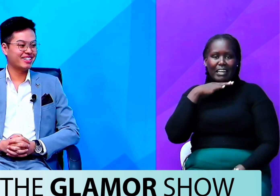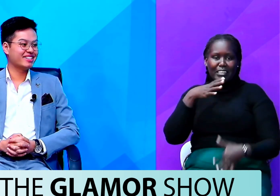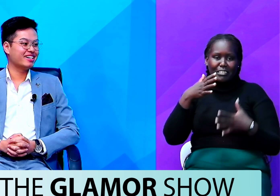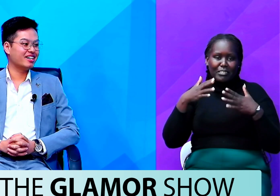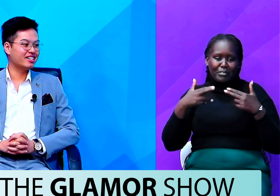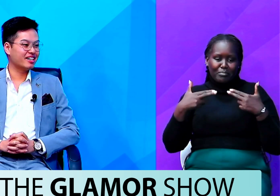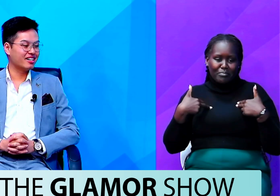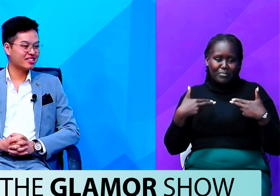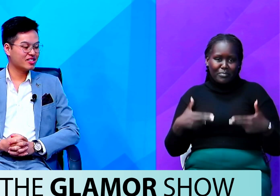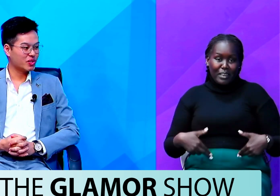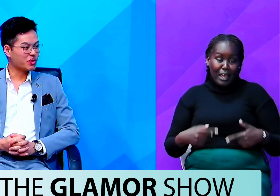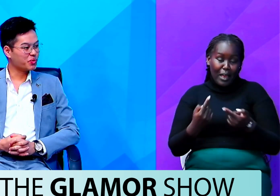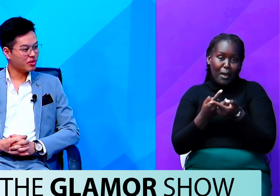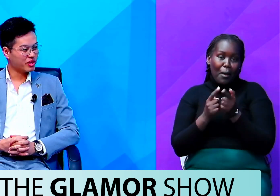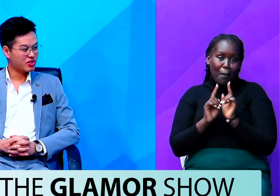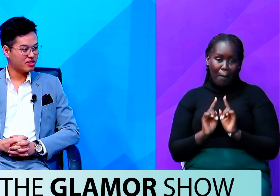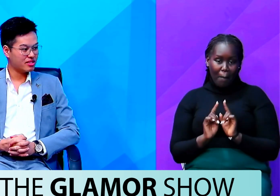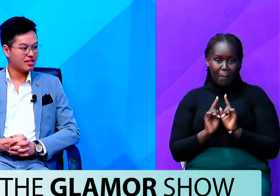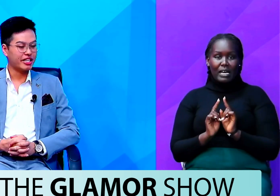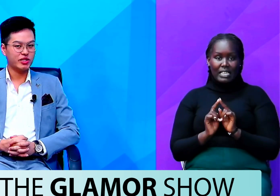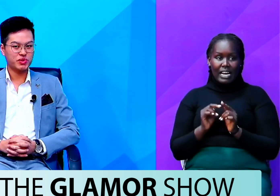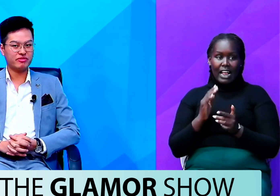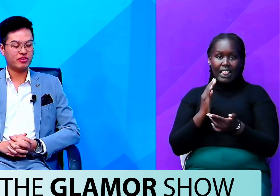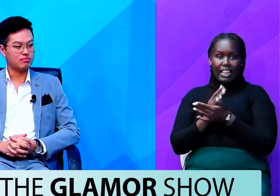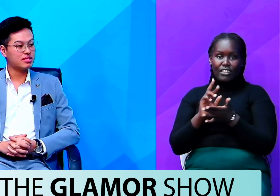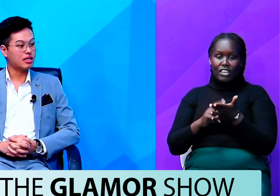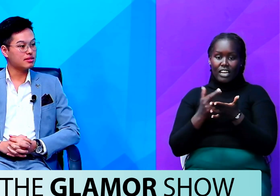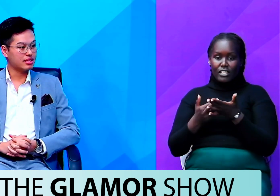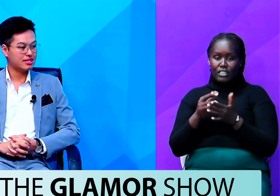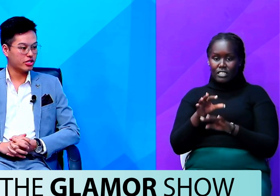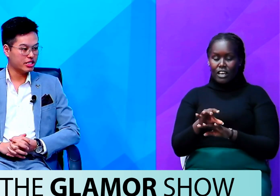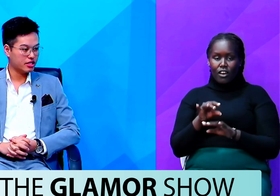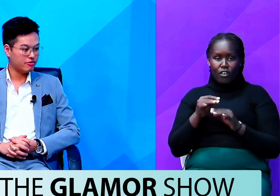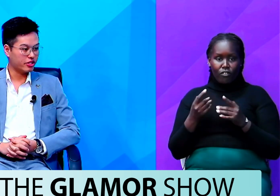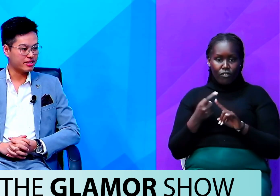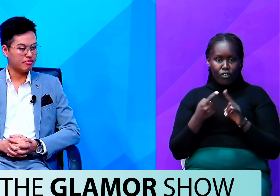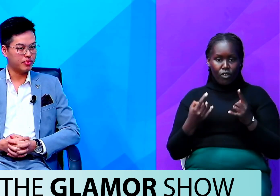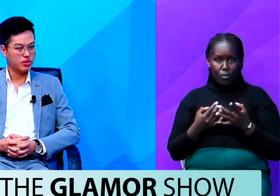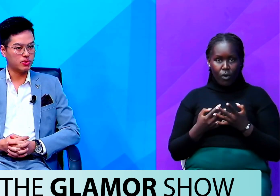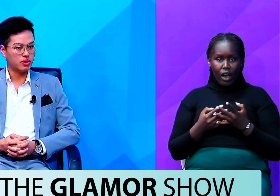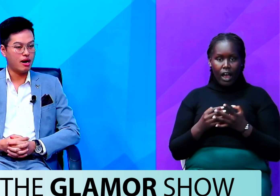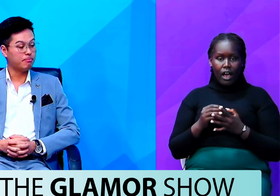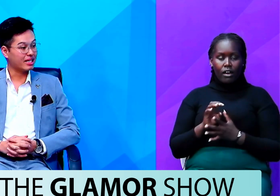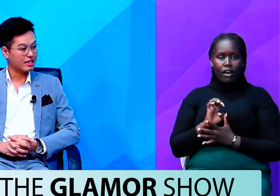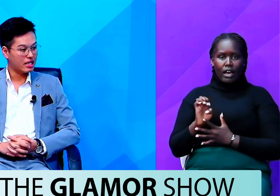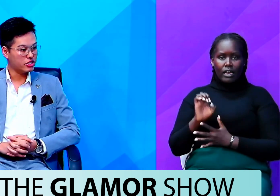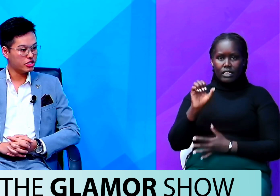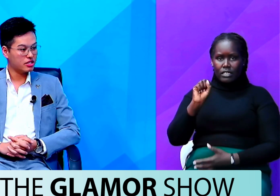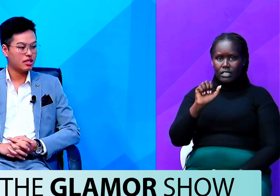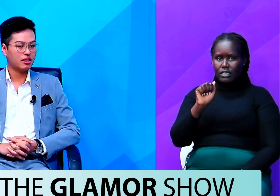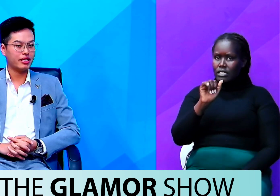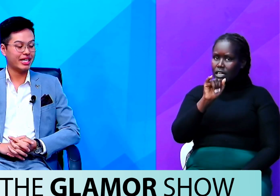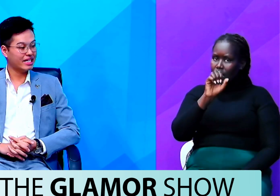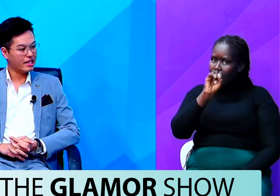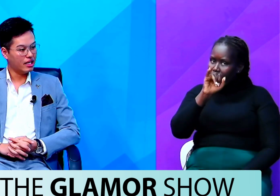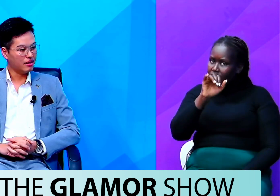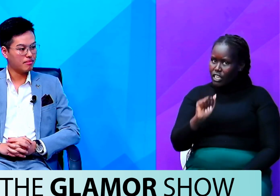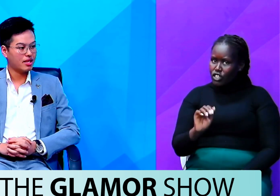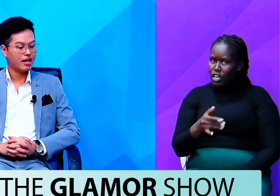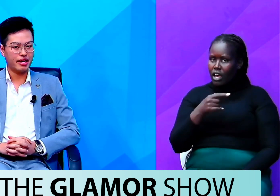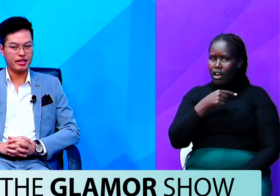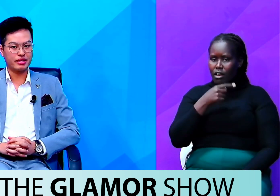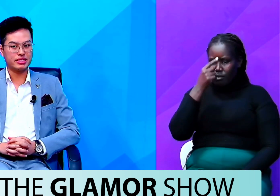But so the real resources are usually from Southeast Asia, for example, Bangladesh,